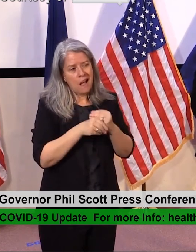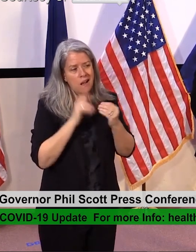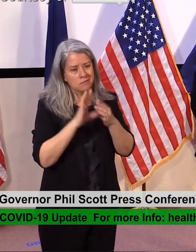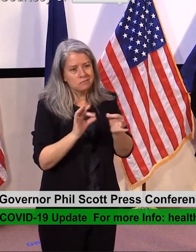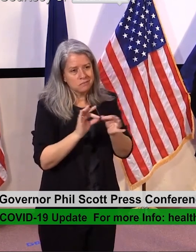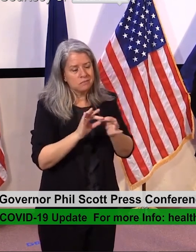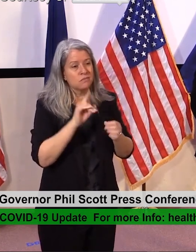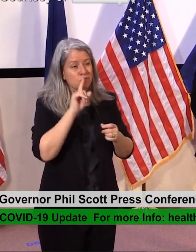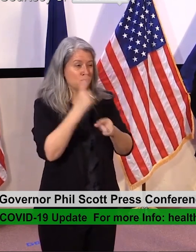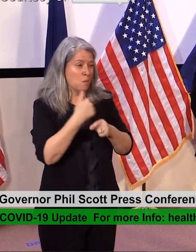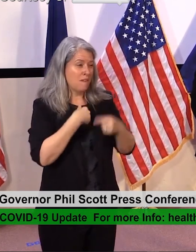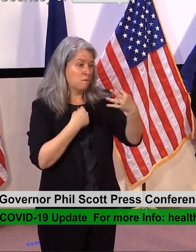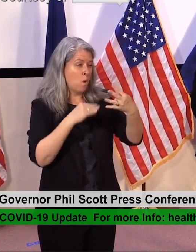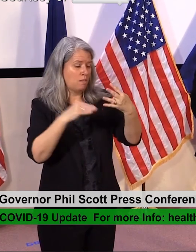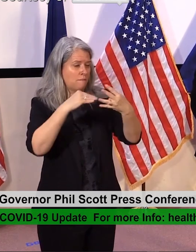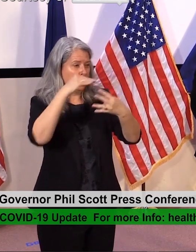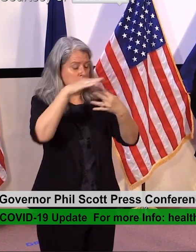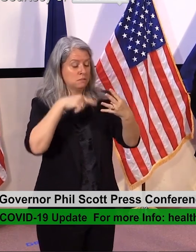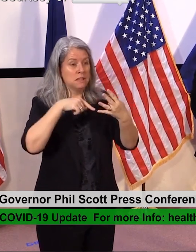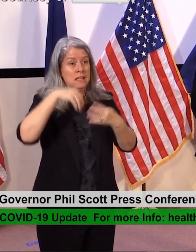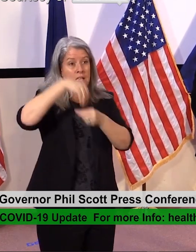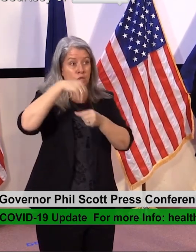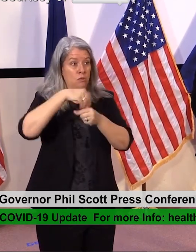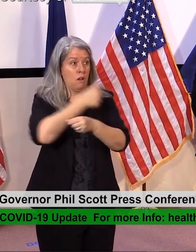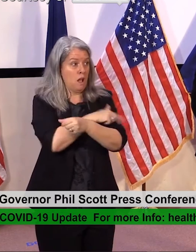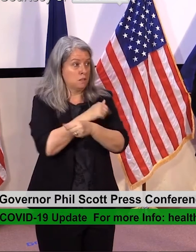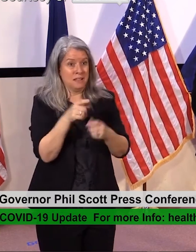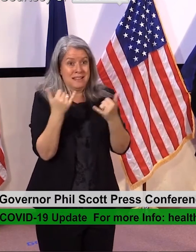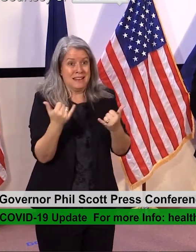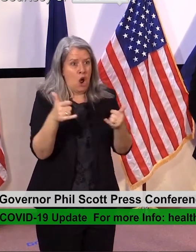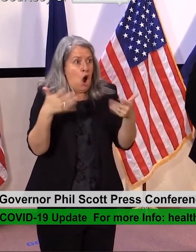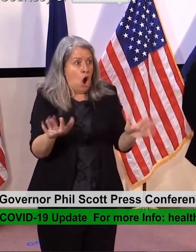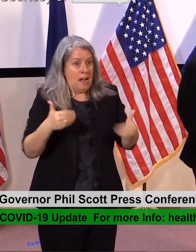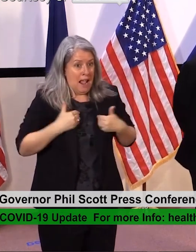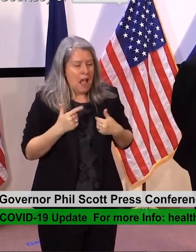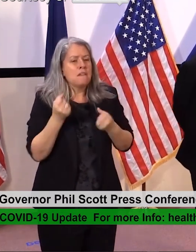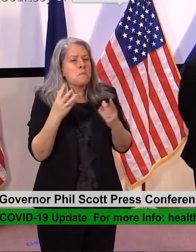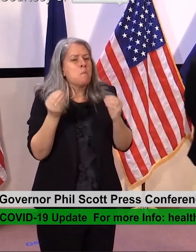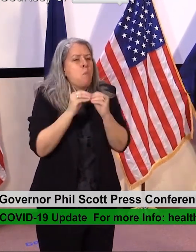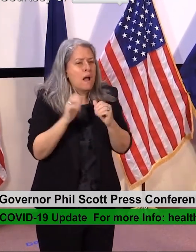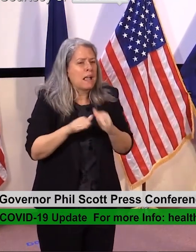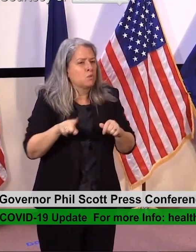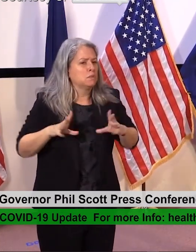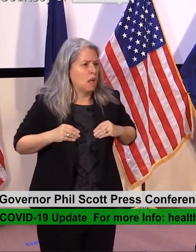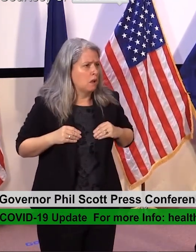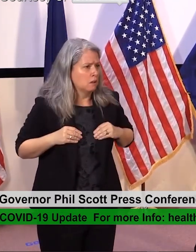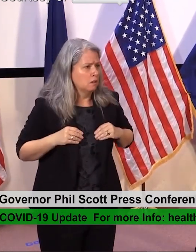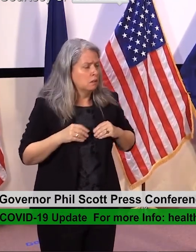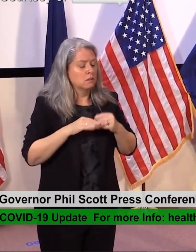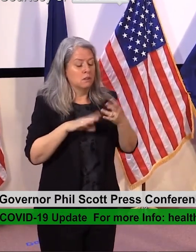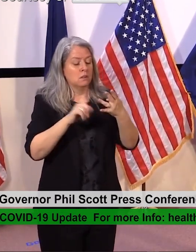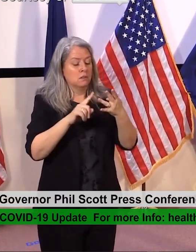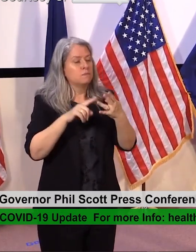Four levels: internal hospital surge capacity, taking on additional patients internal to their walls, a number of